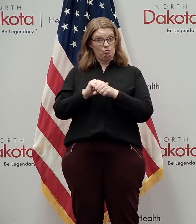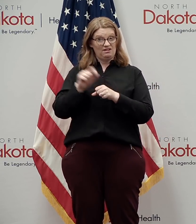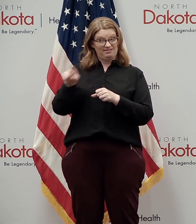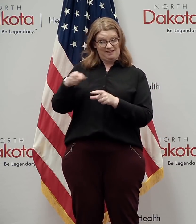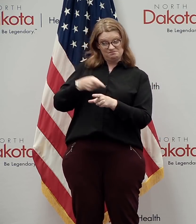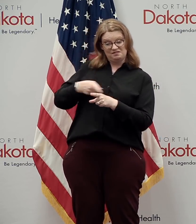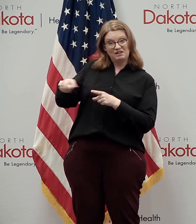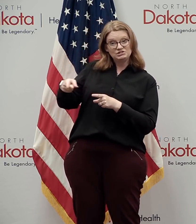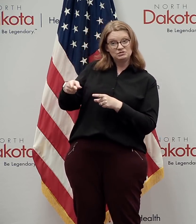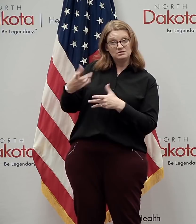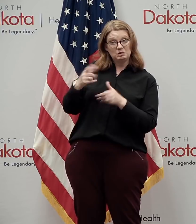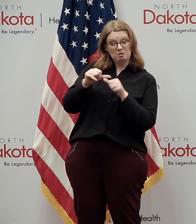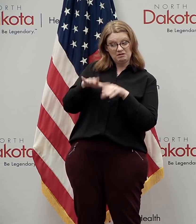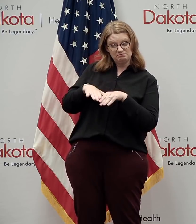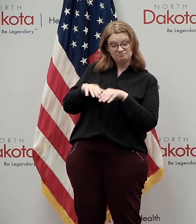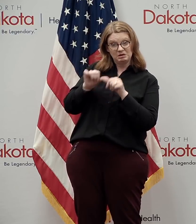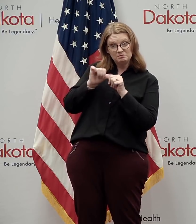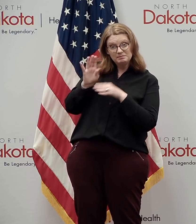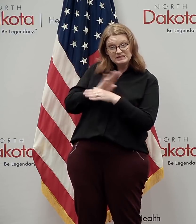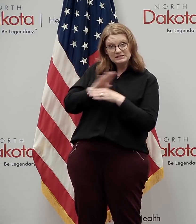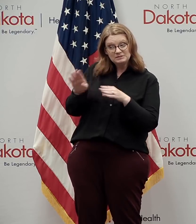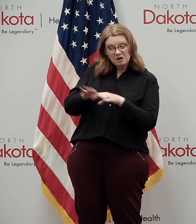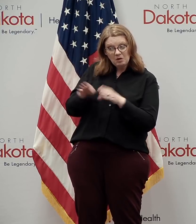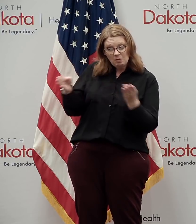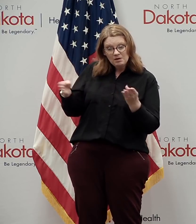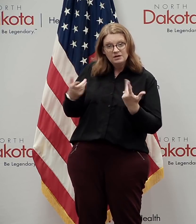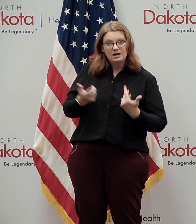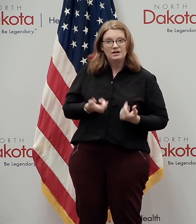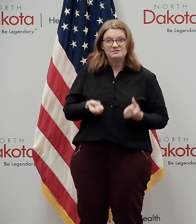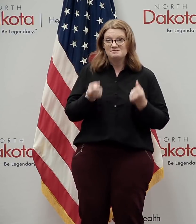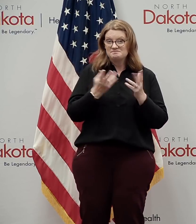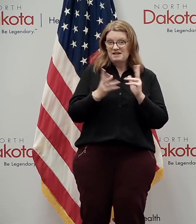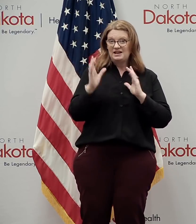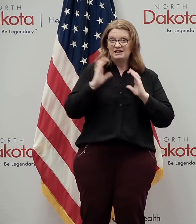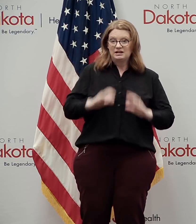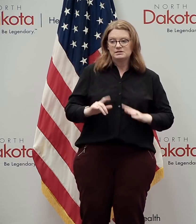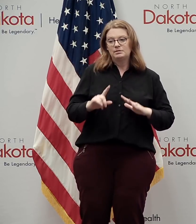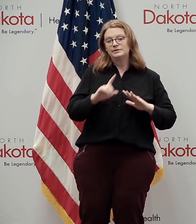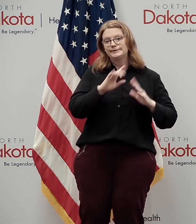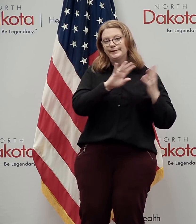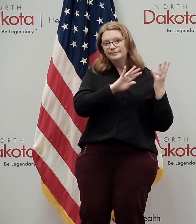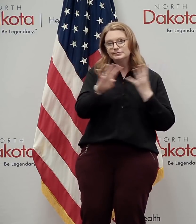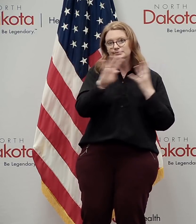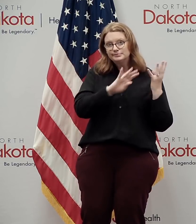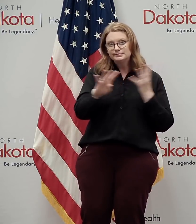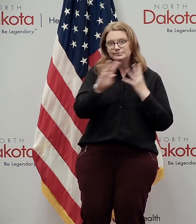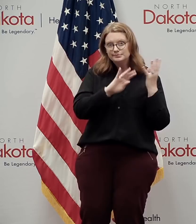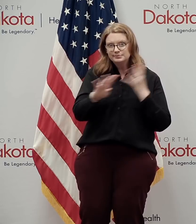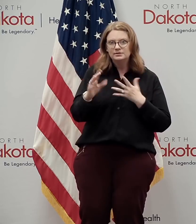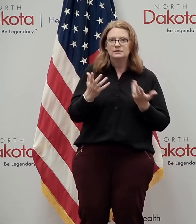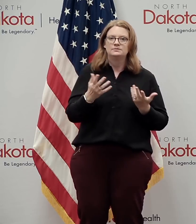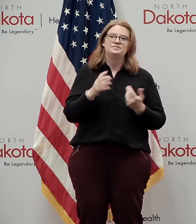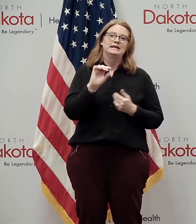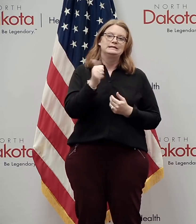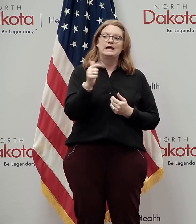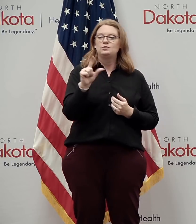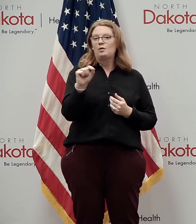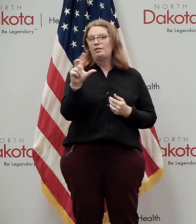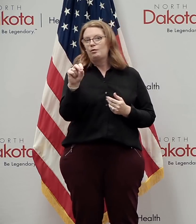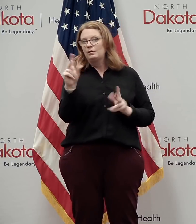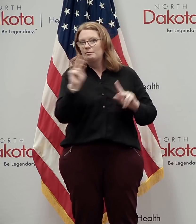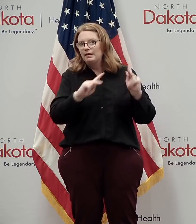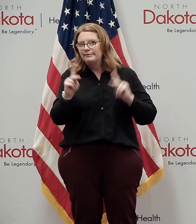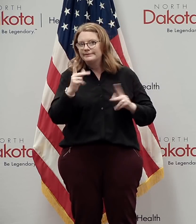you want to keep your business going and you've got a series of customers that might be coming in over the course of a day, whether it's 10 or 20 or 30 people that you might be